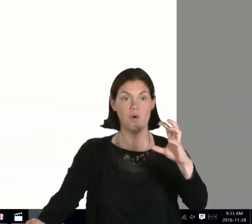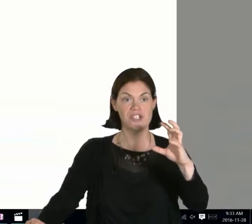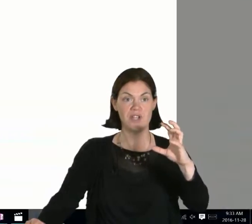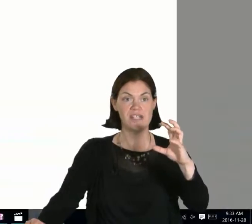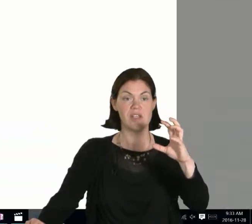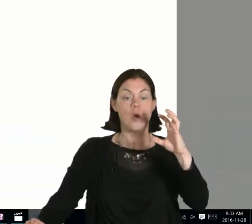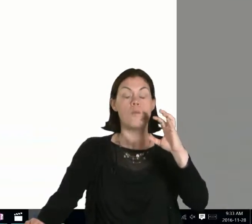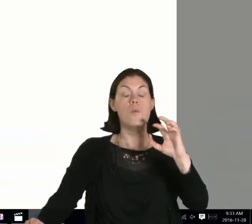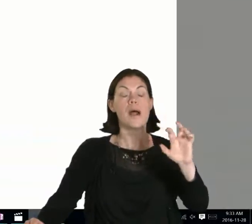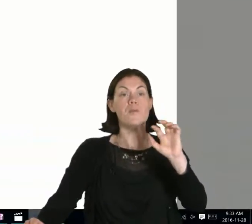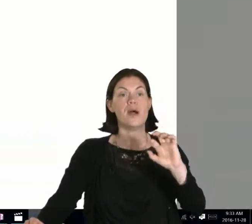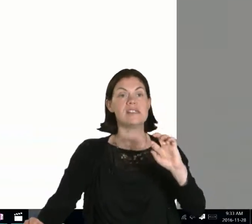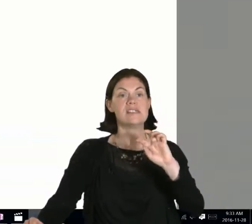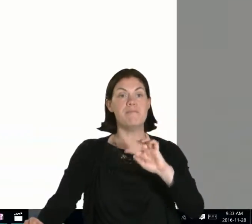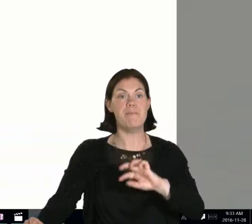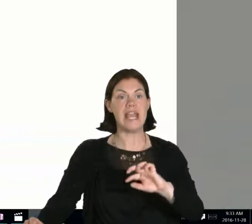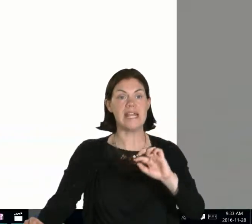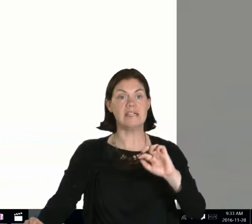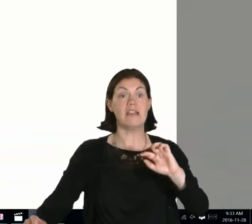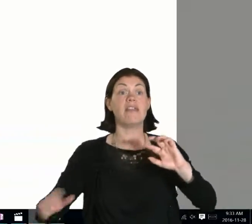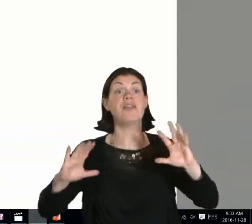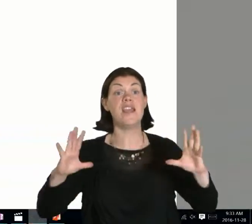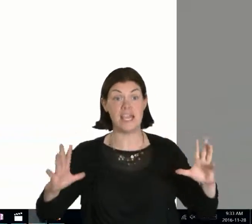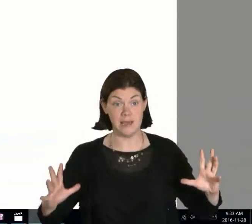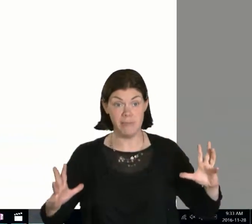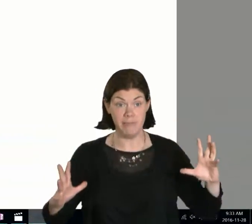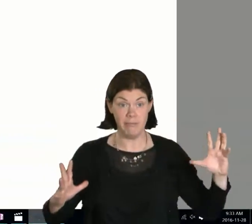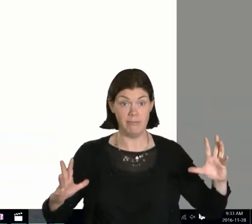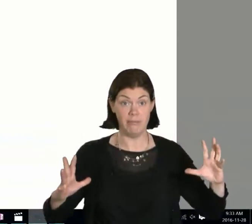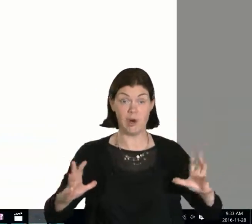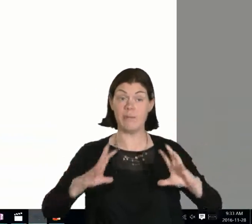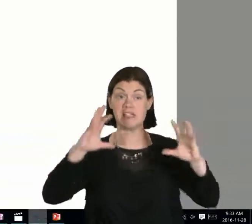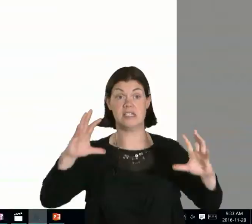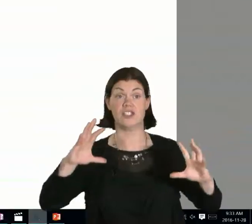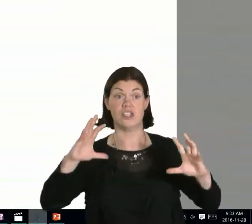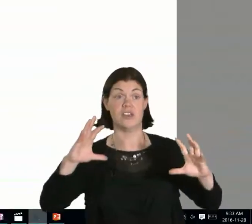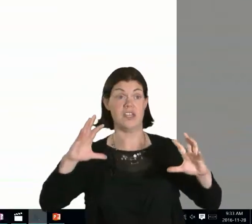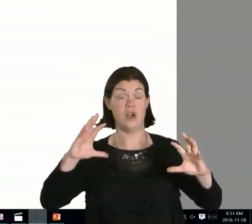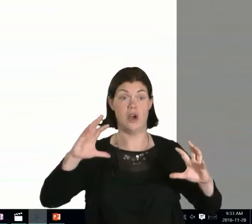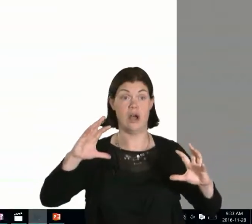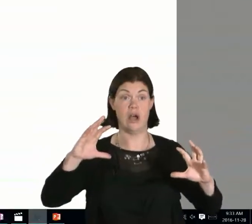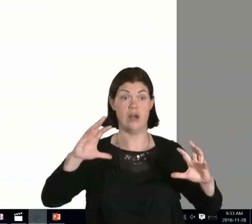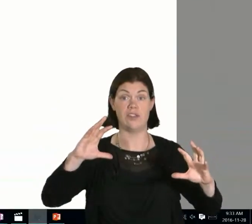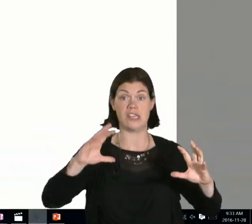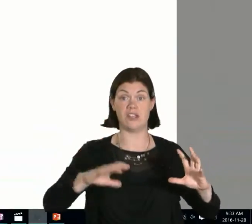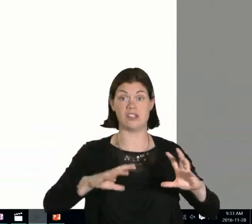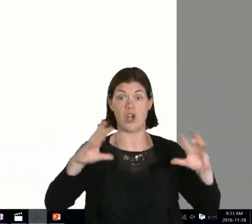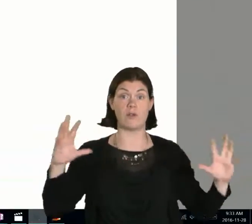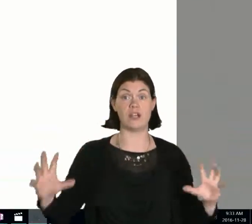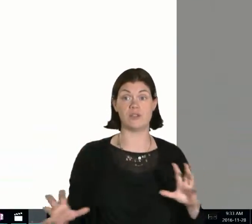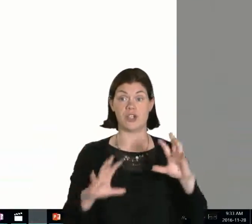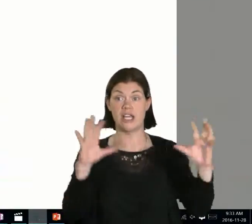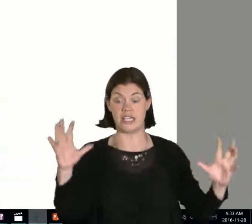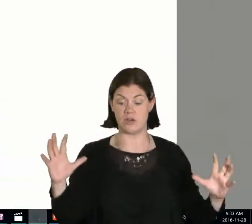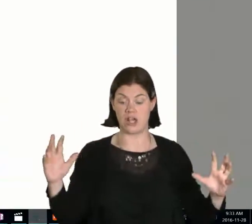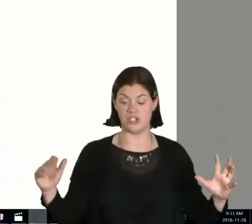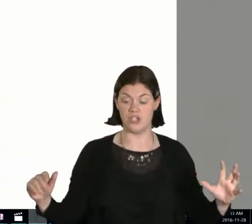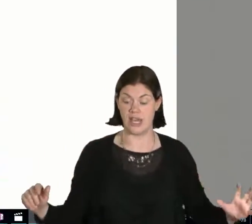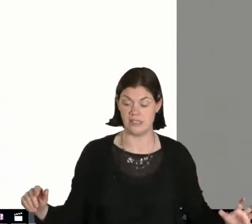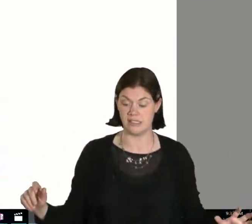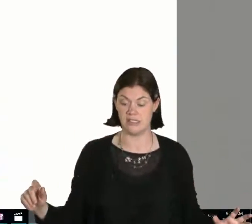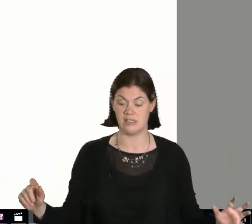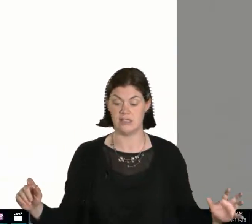Within the chorus, you guys, what was the main theme or message that the songwriter was trying to get